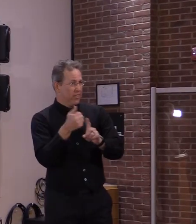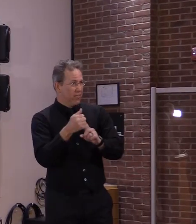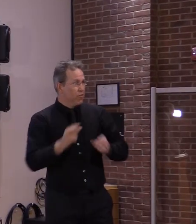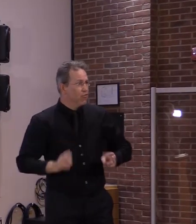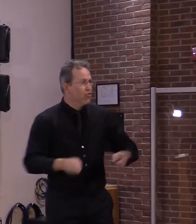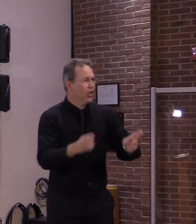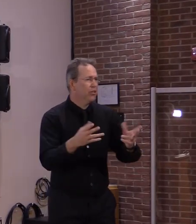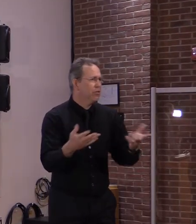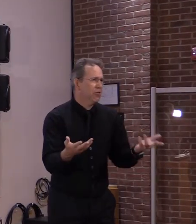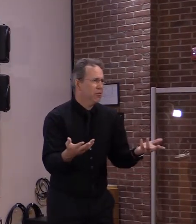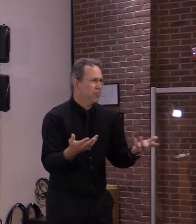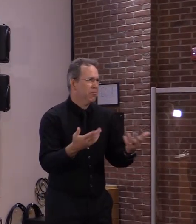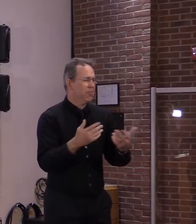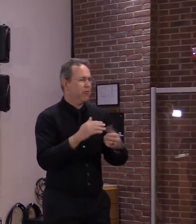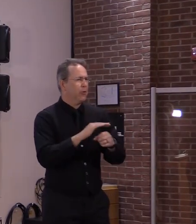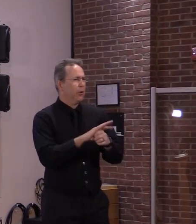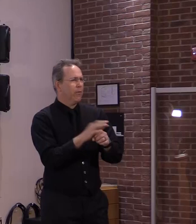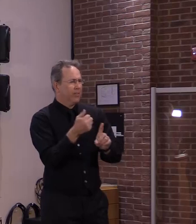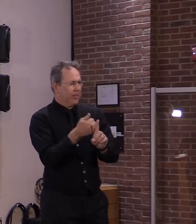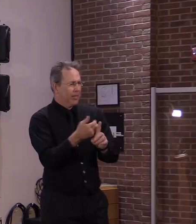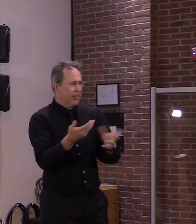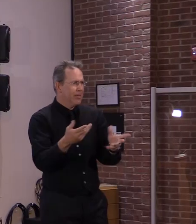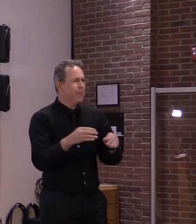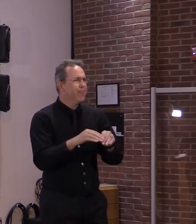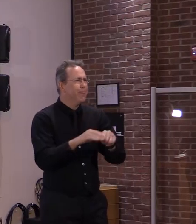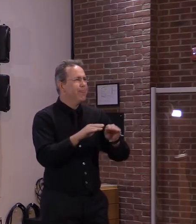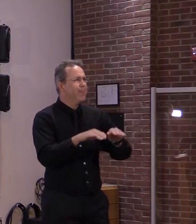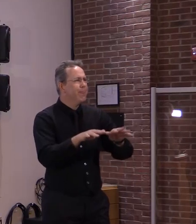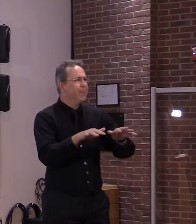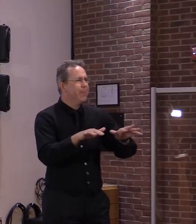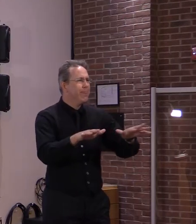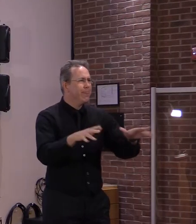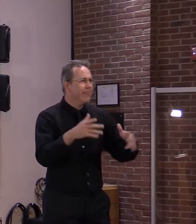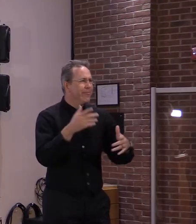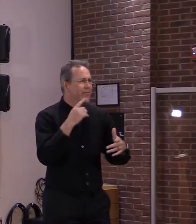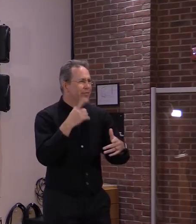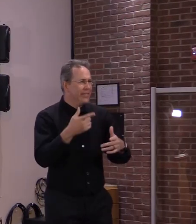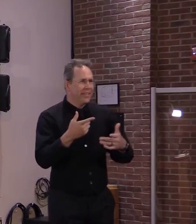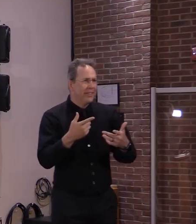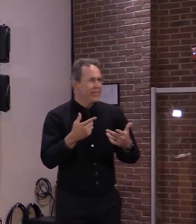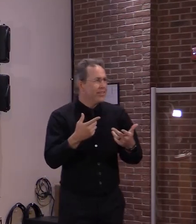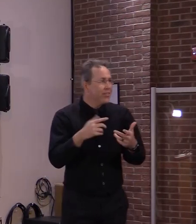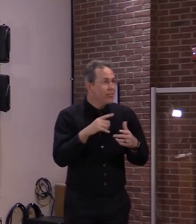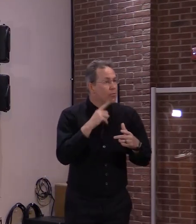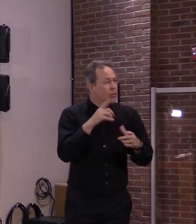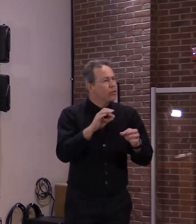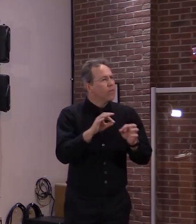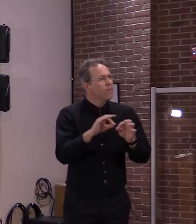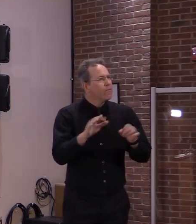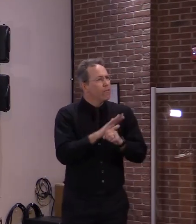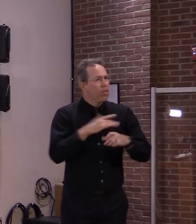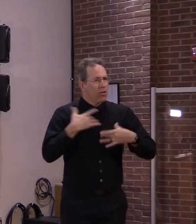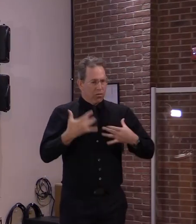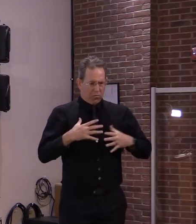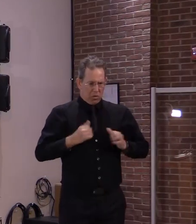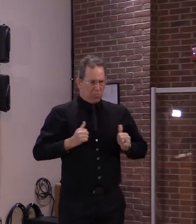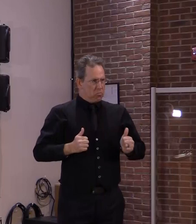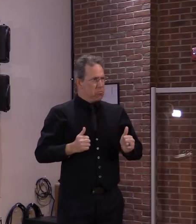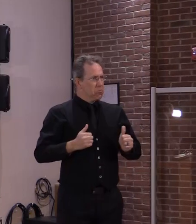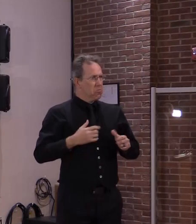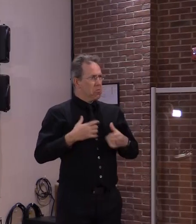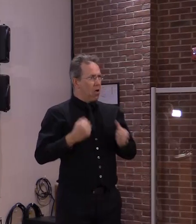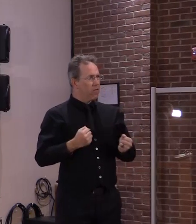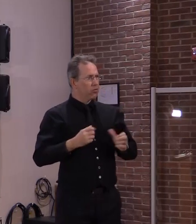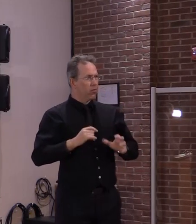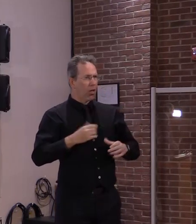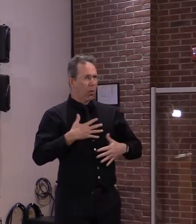tell people is once you've totally become well and you've gone through that time period before we would have you go back to work or